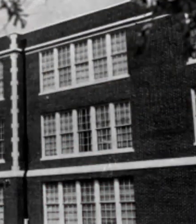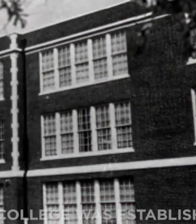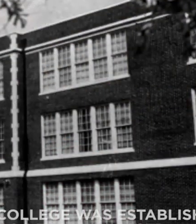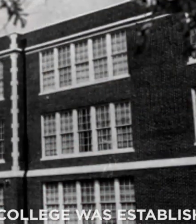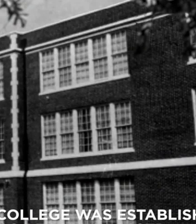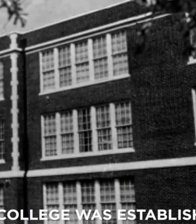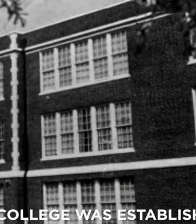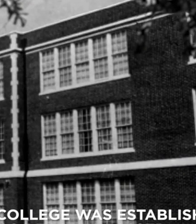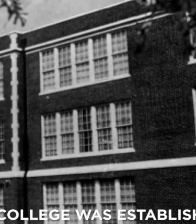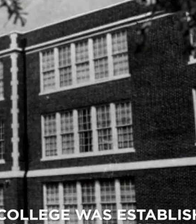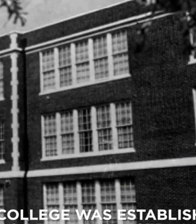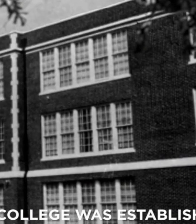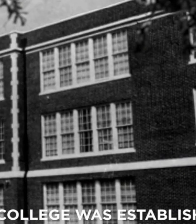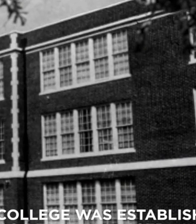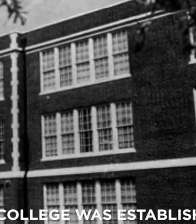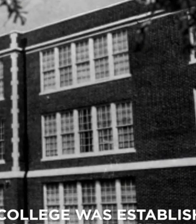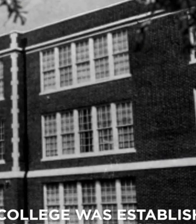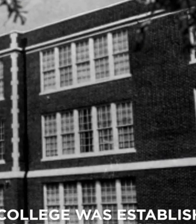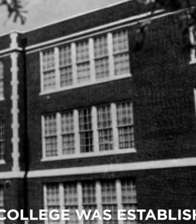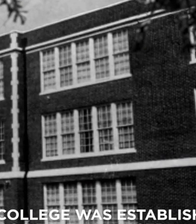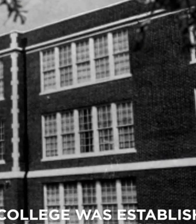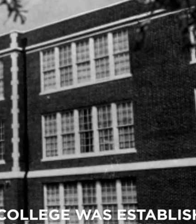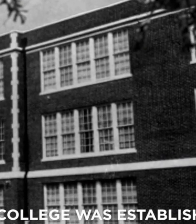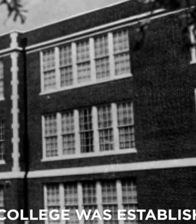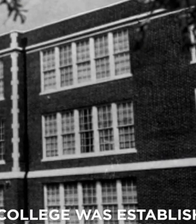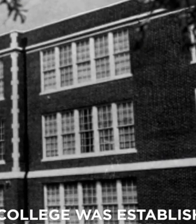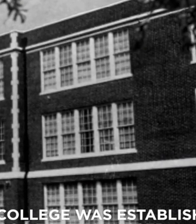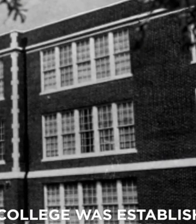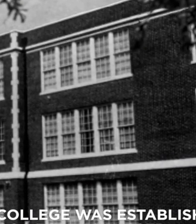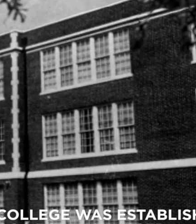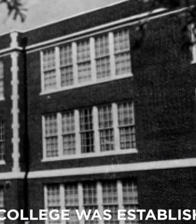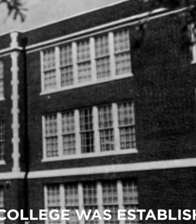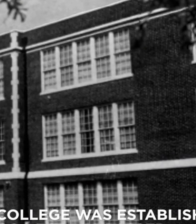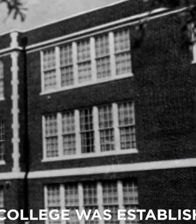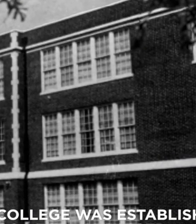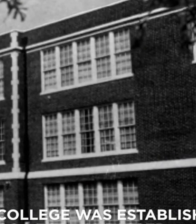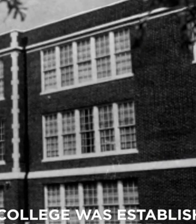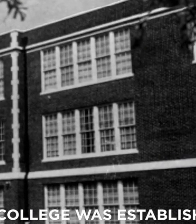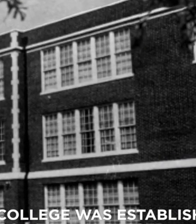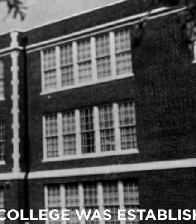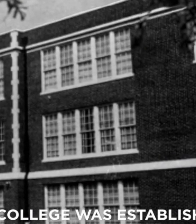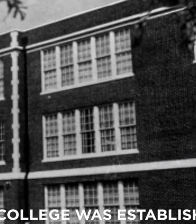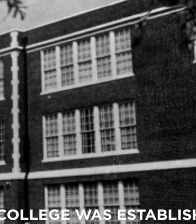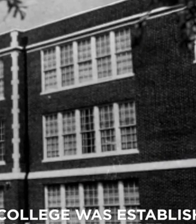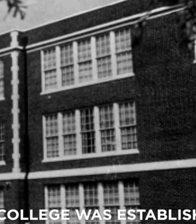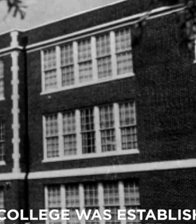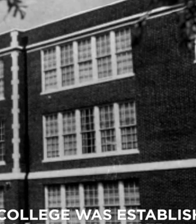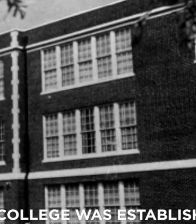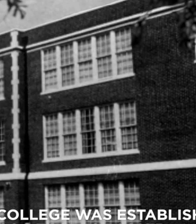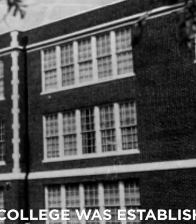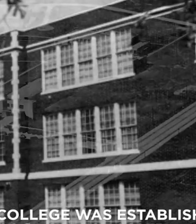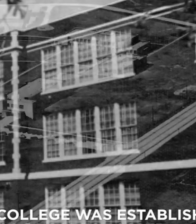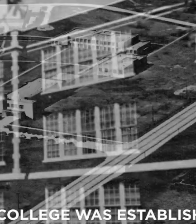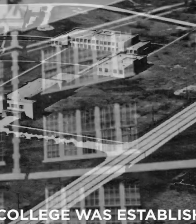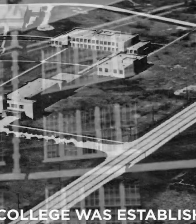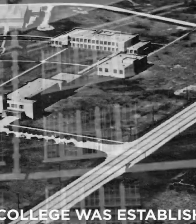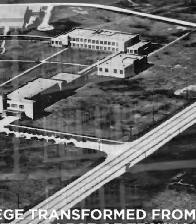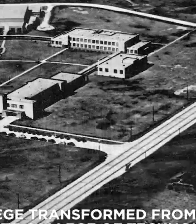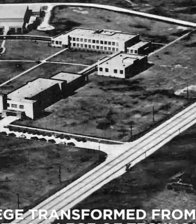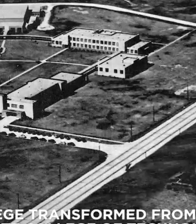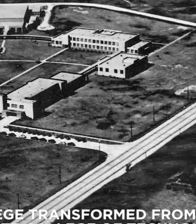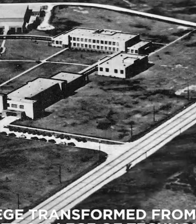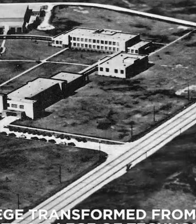greatness. In 1923, South Park Junior College was established in Beaumont, Texas. As decades